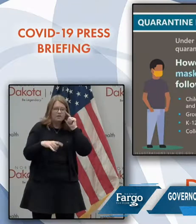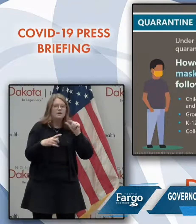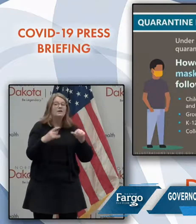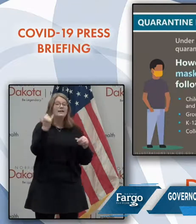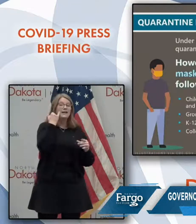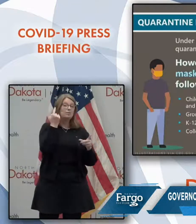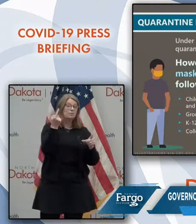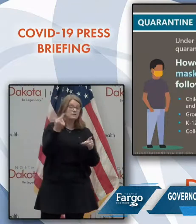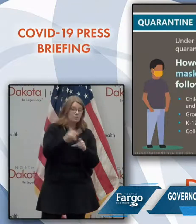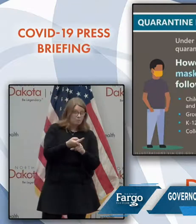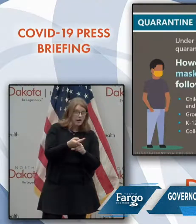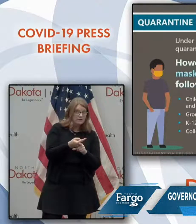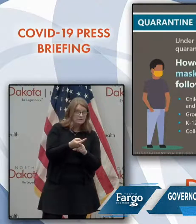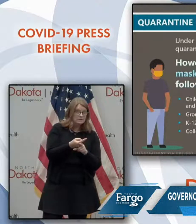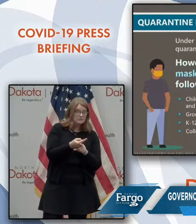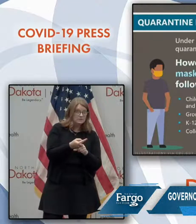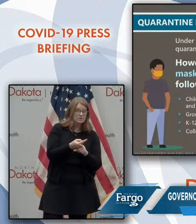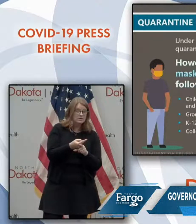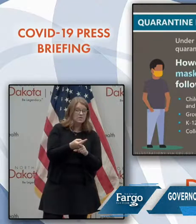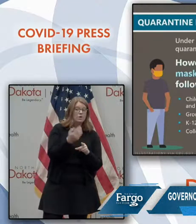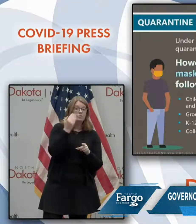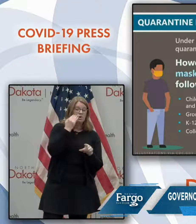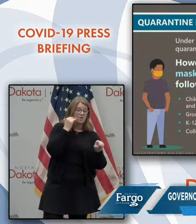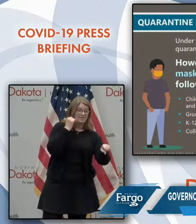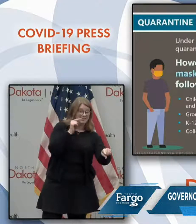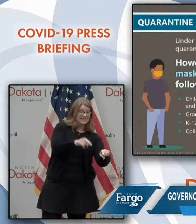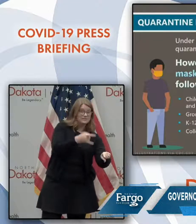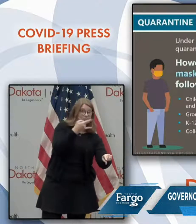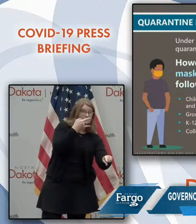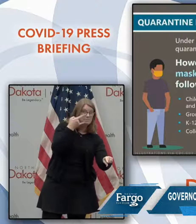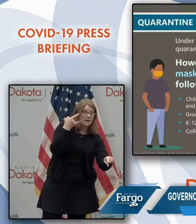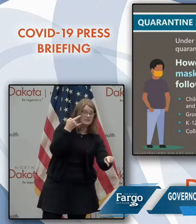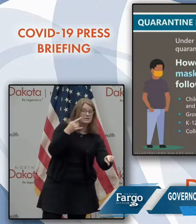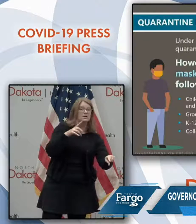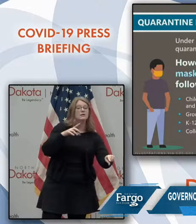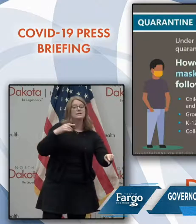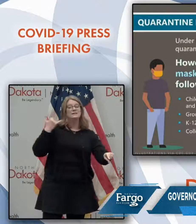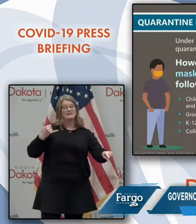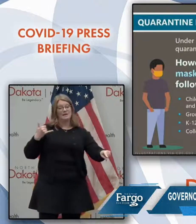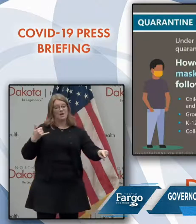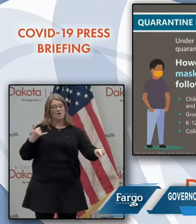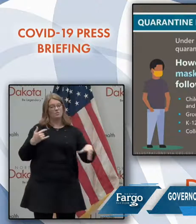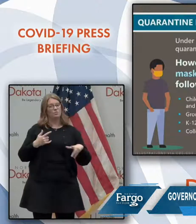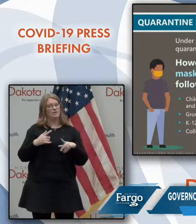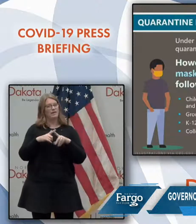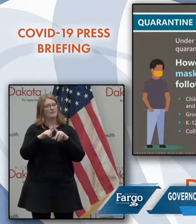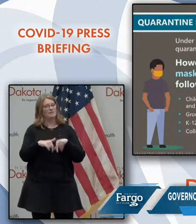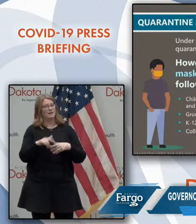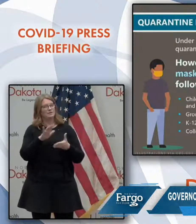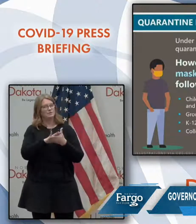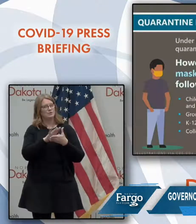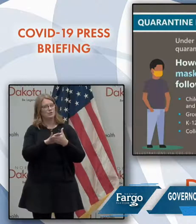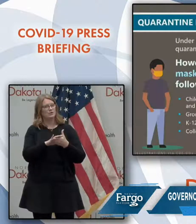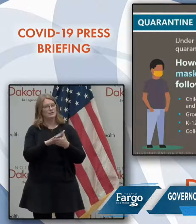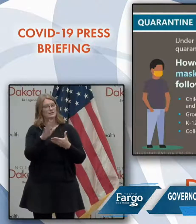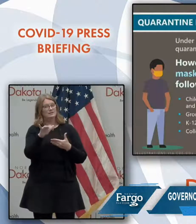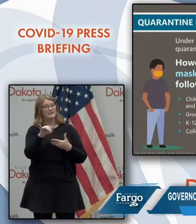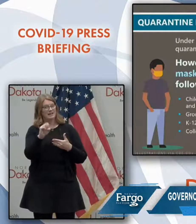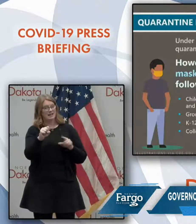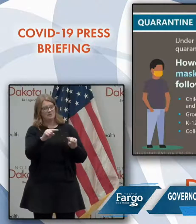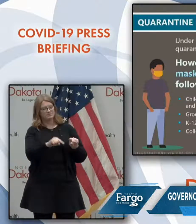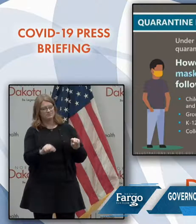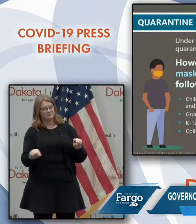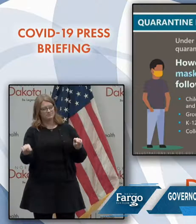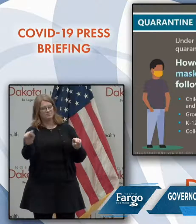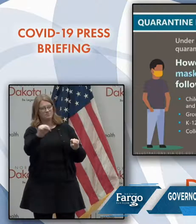at least the source has been masked. Then the other question becomes, now we have to rely on the school to say yes, and everybody else was masked